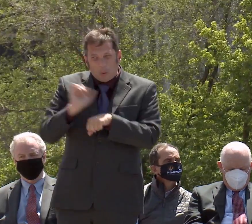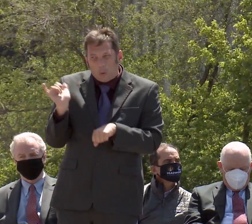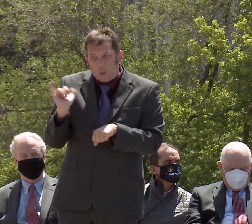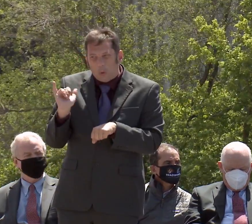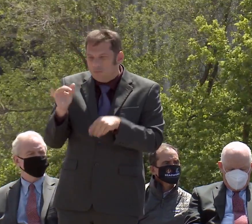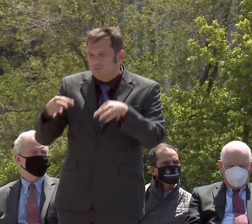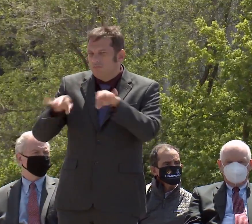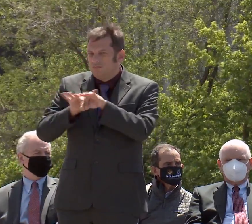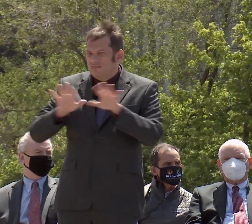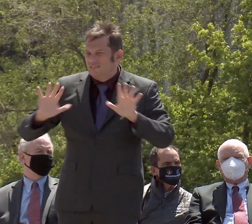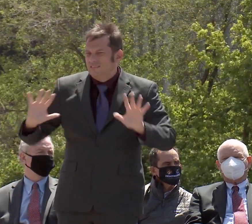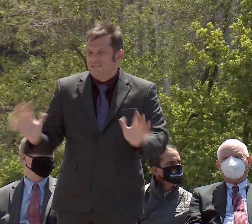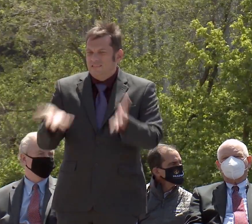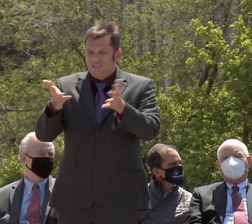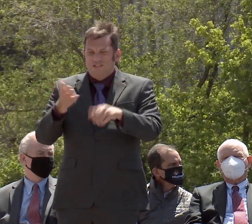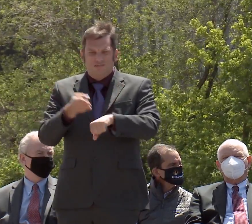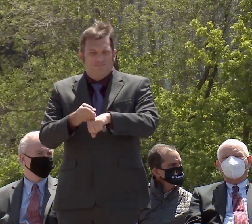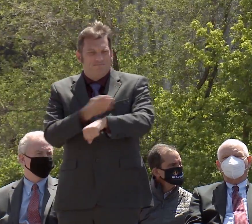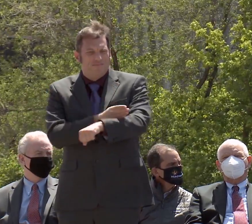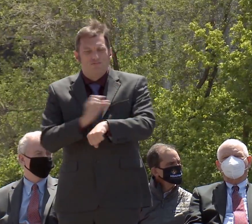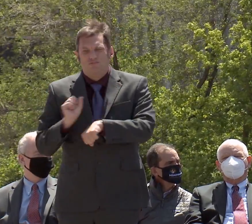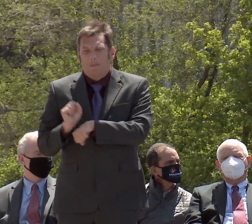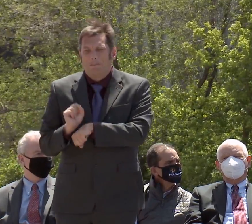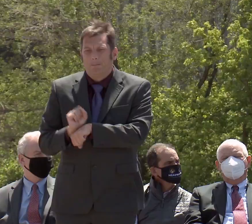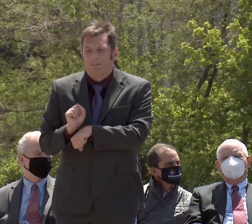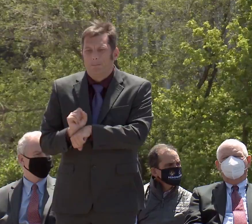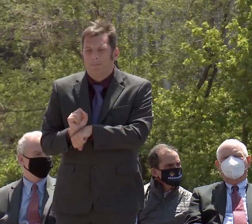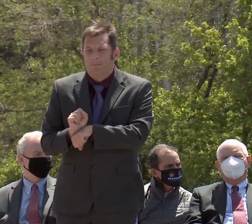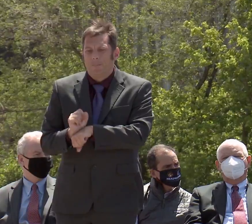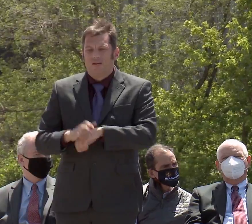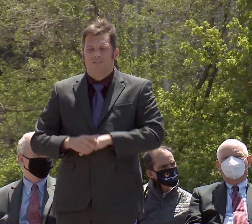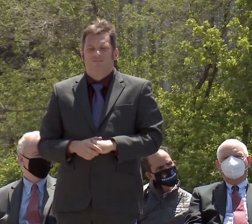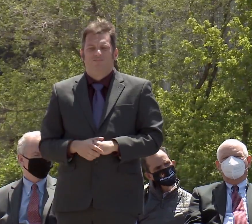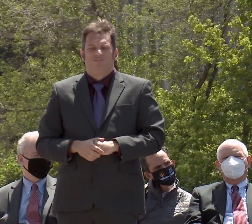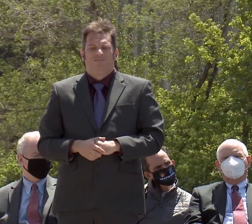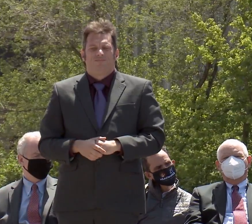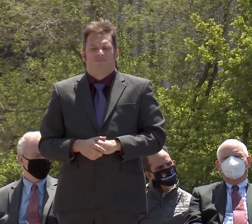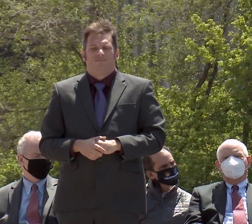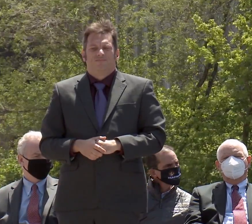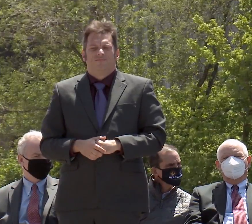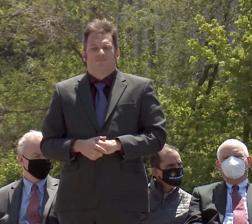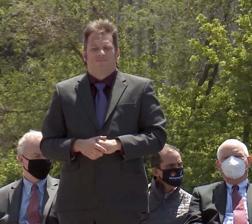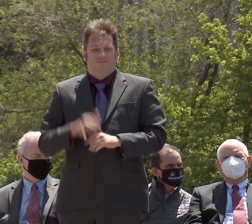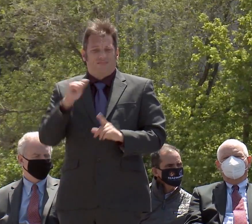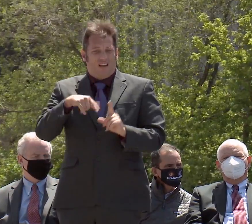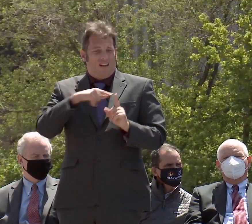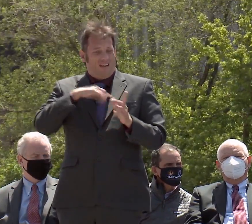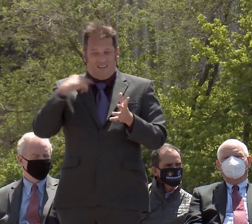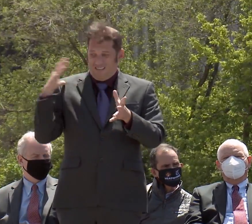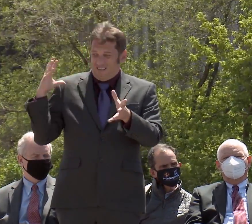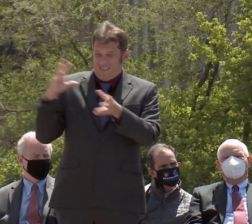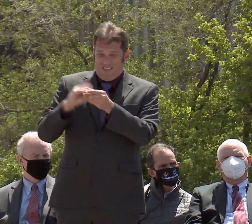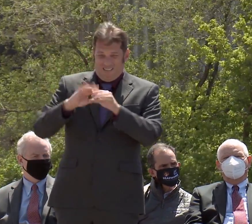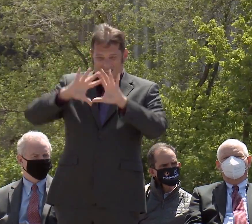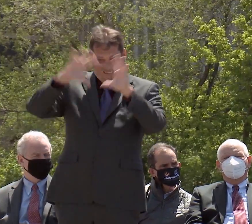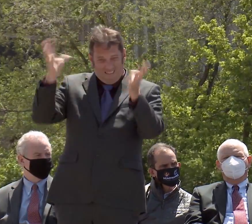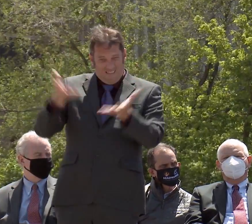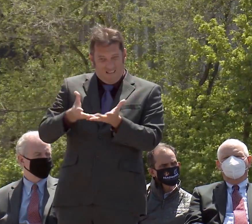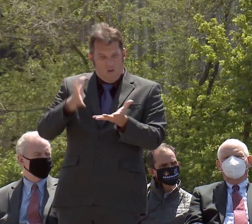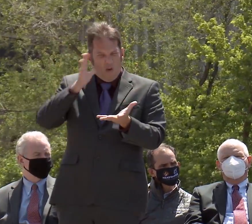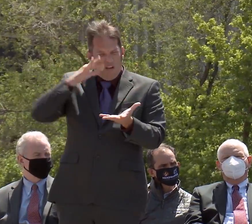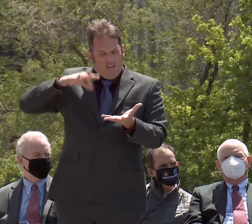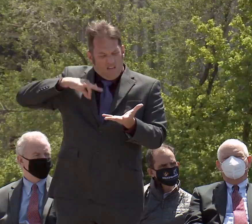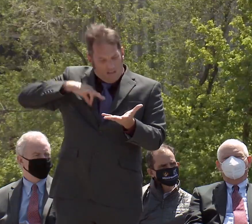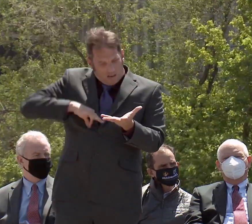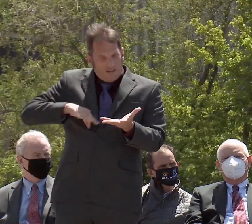infrastructure that will provide significant benefits to the future of Maryland and to the United States. And so now it is